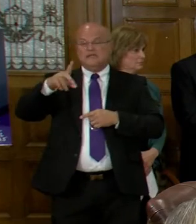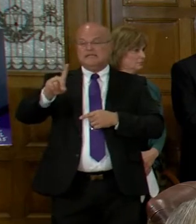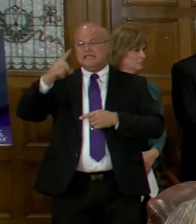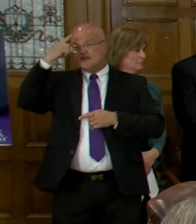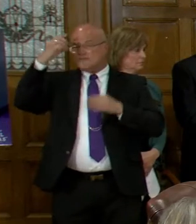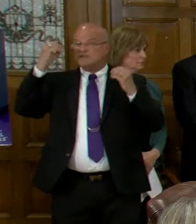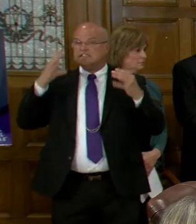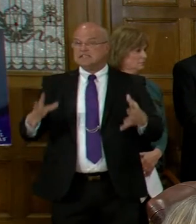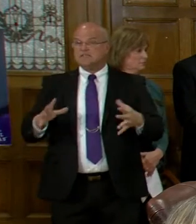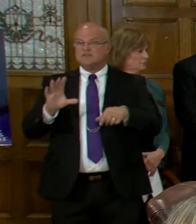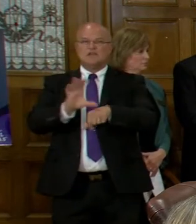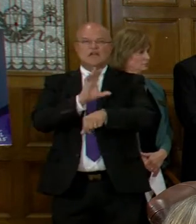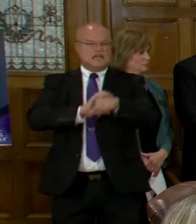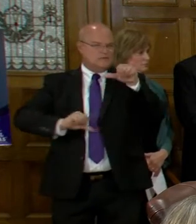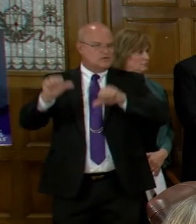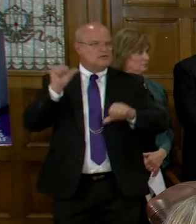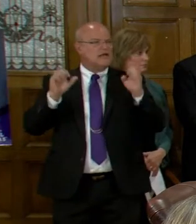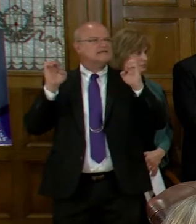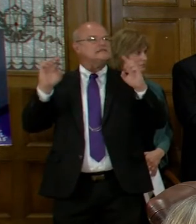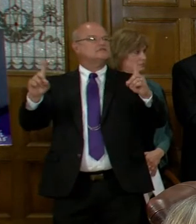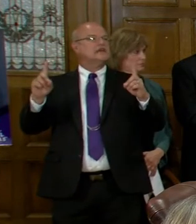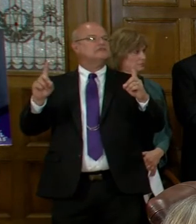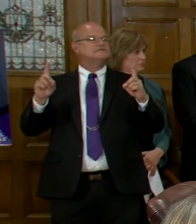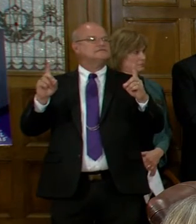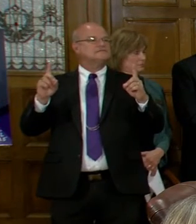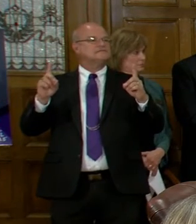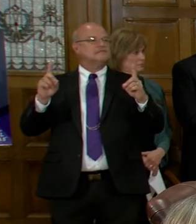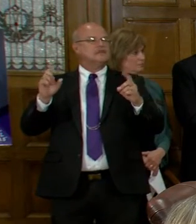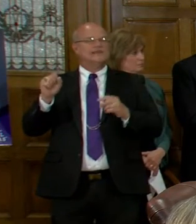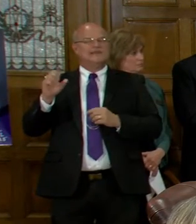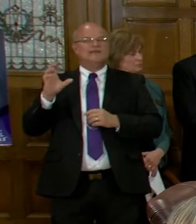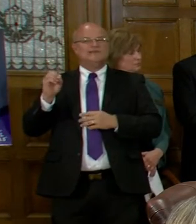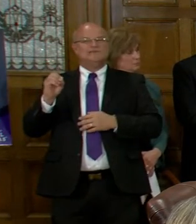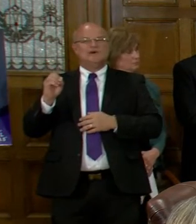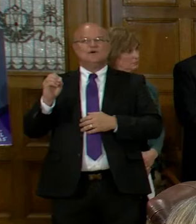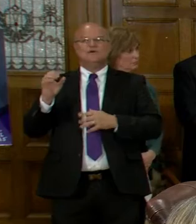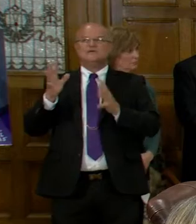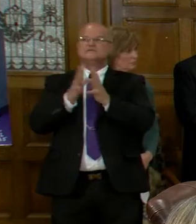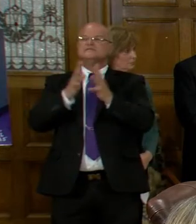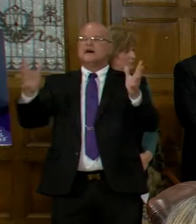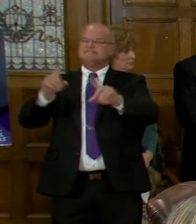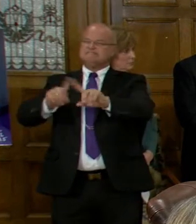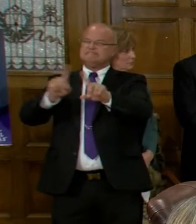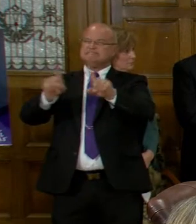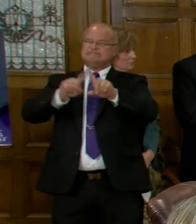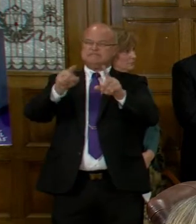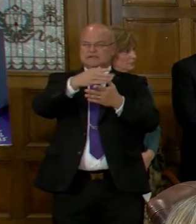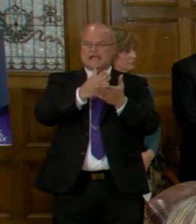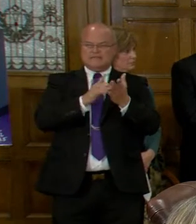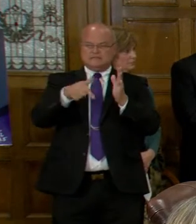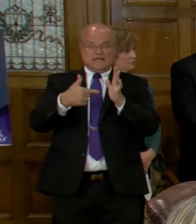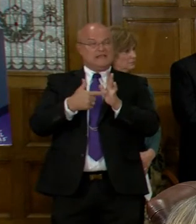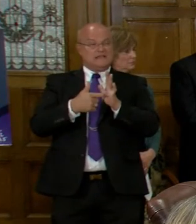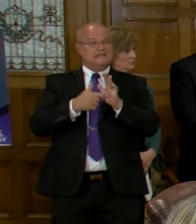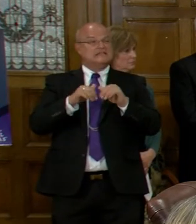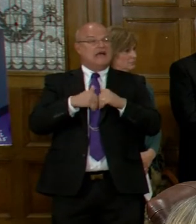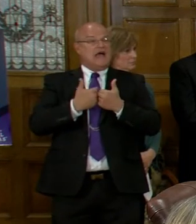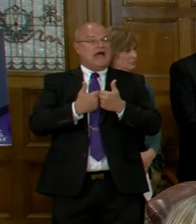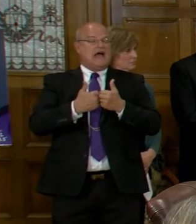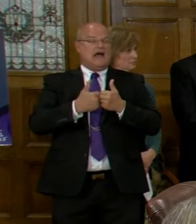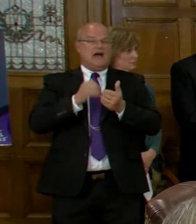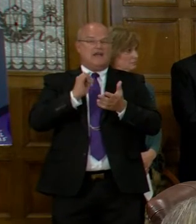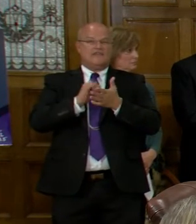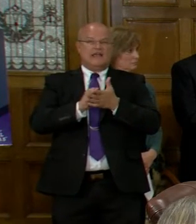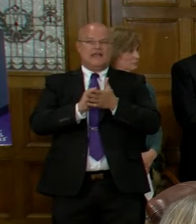and computer science educators. And so there's a lot of different aspects to it as to how far